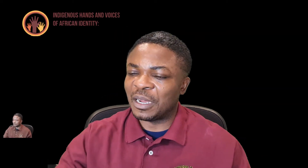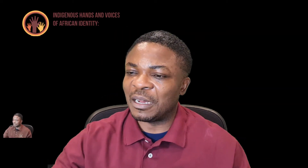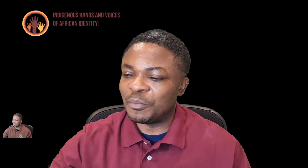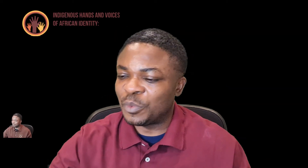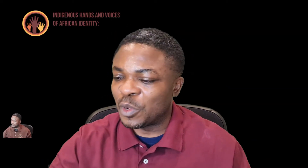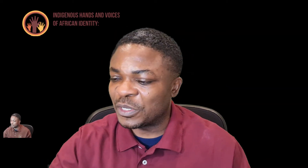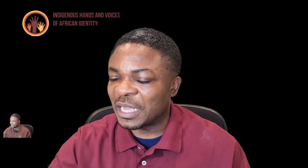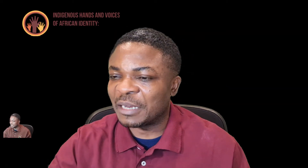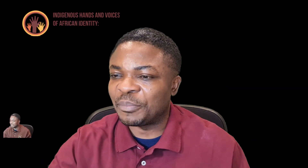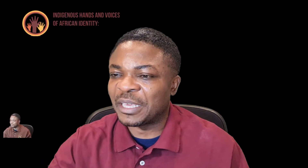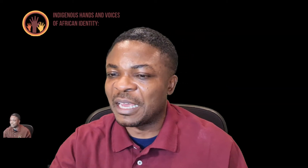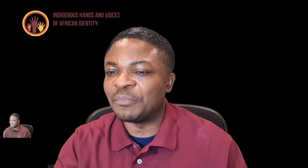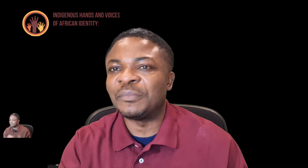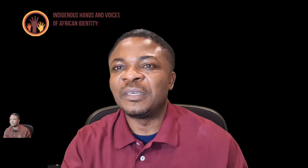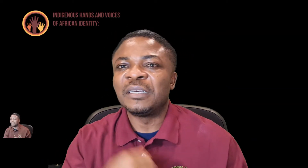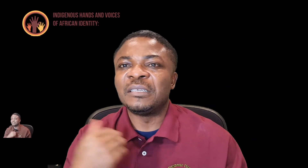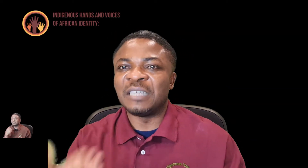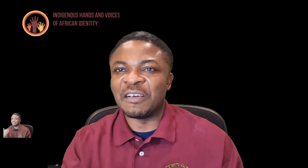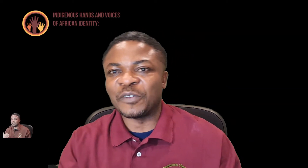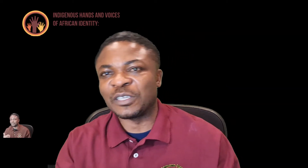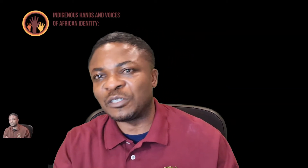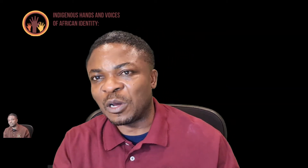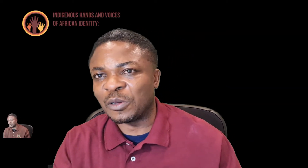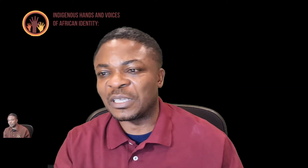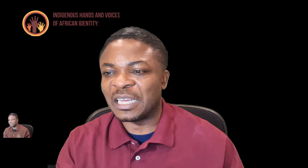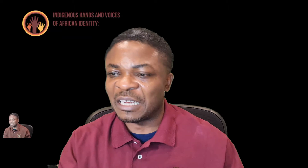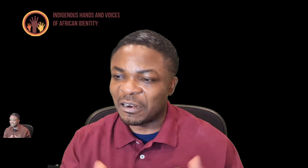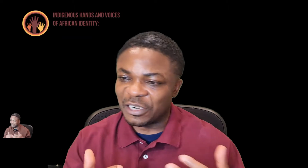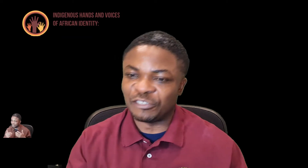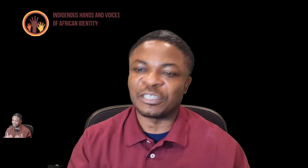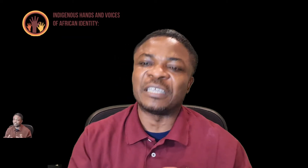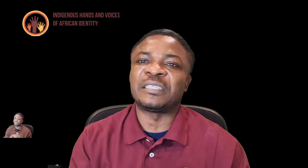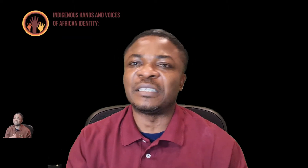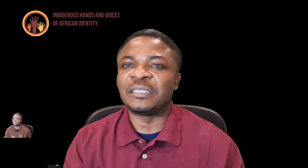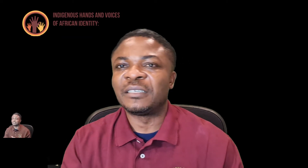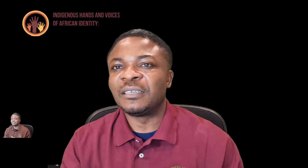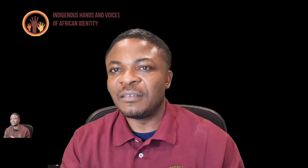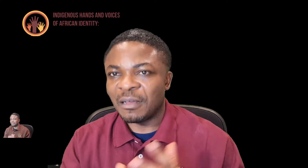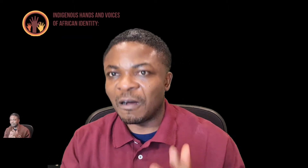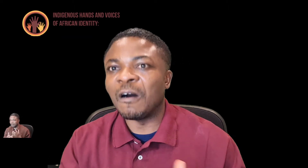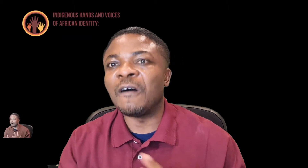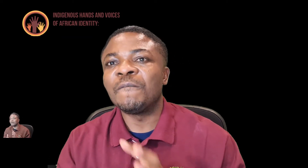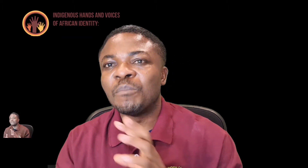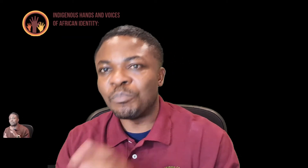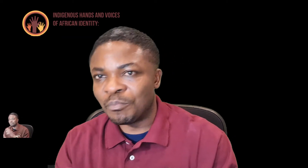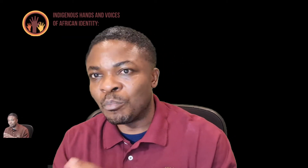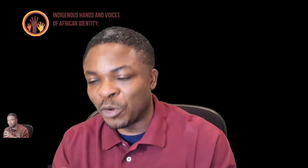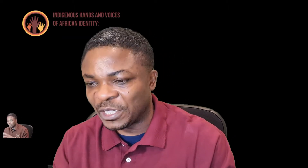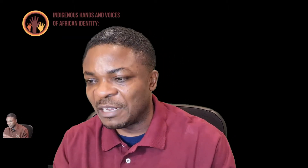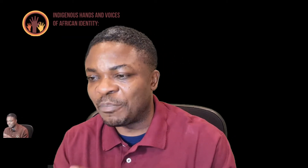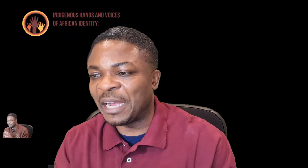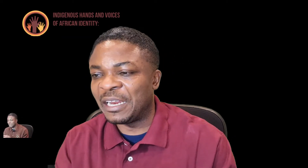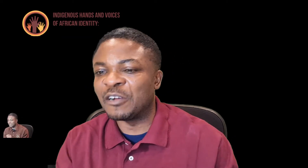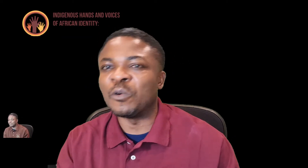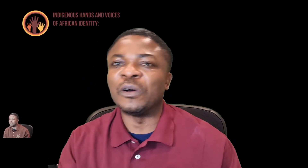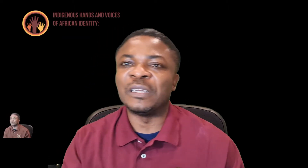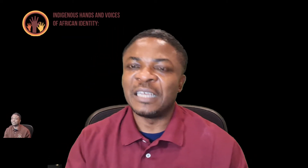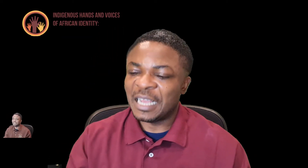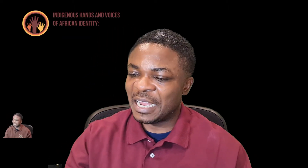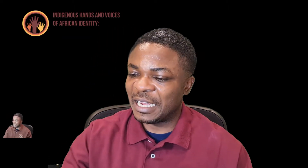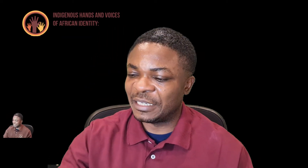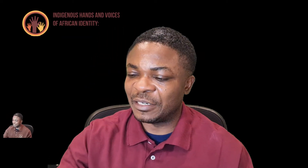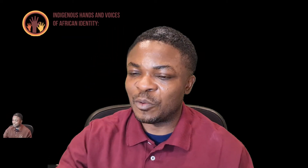so those that became deaf as adults and are educated are mostly